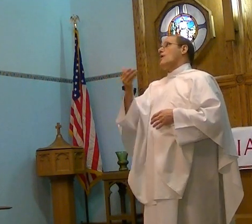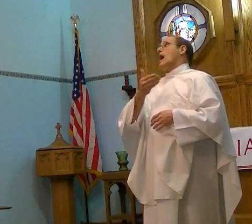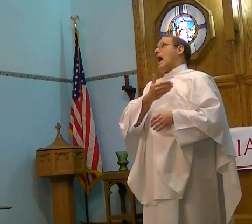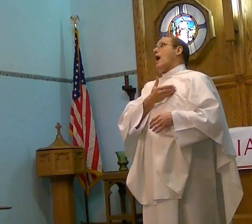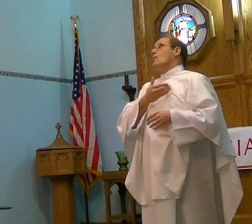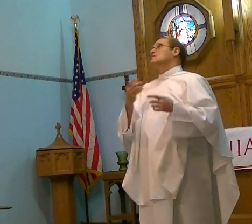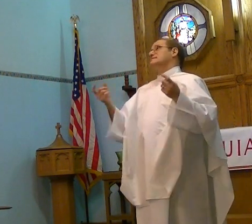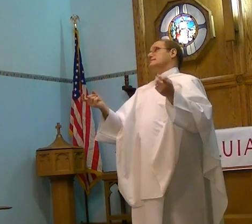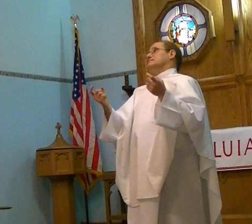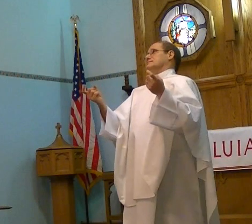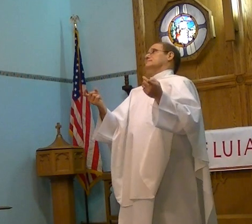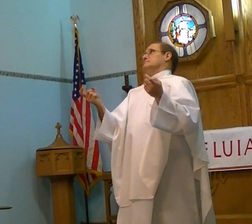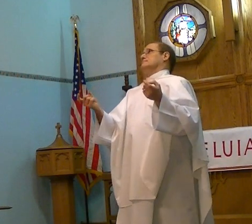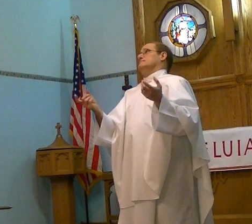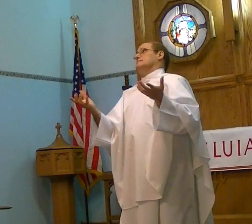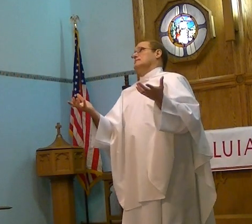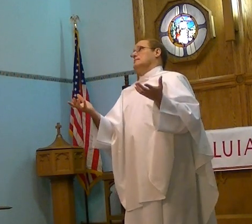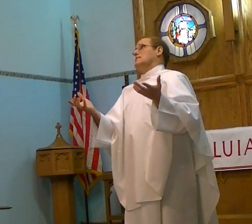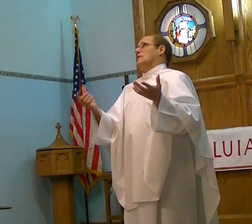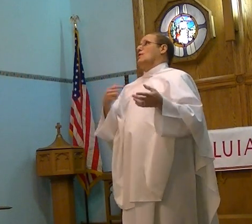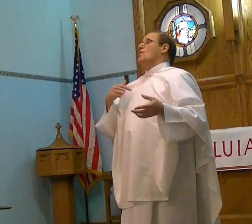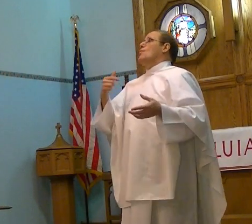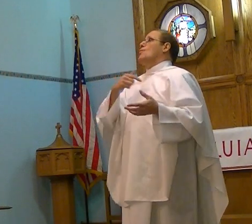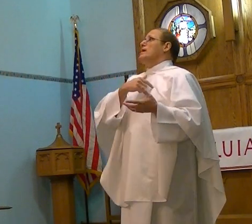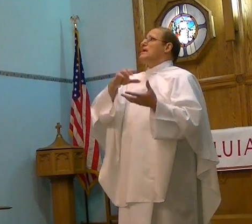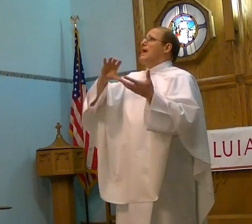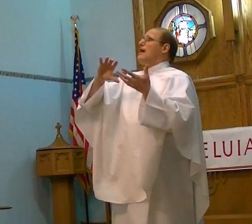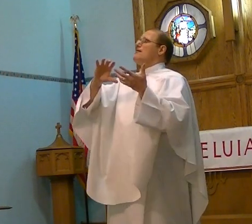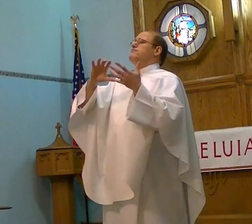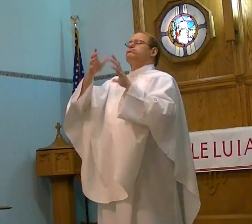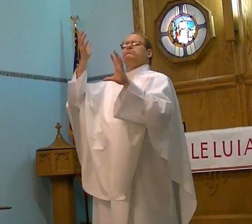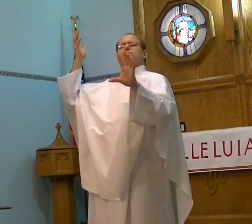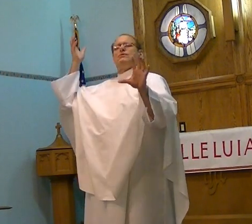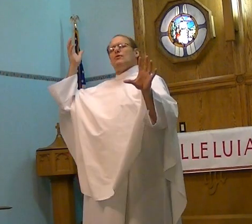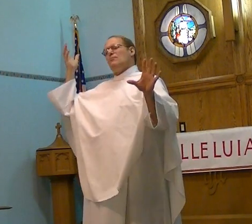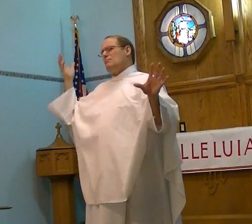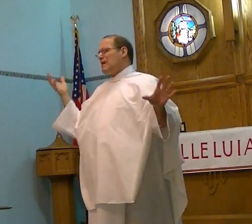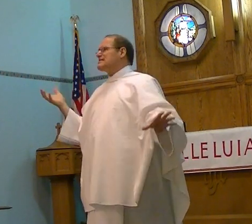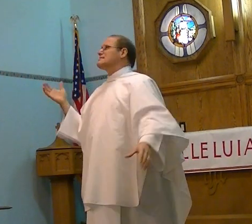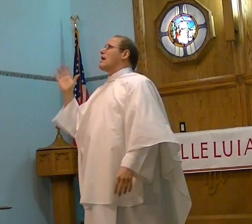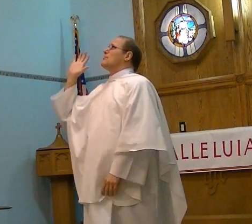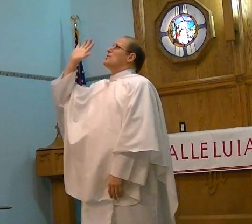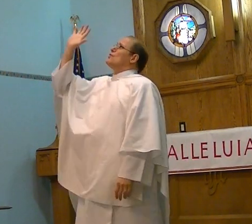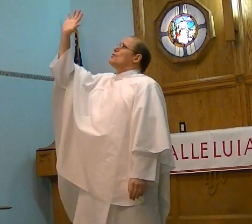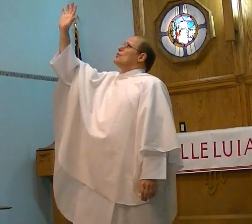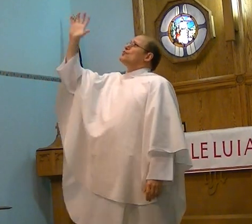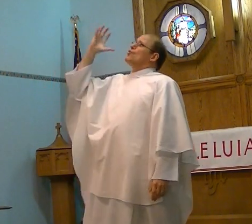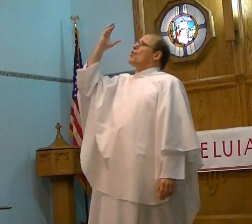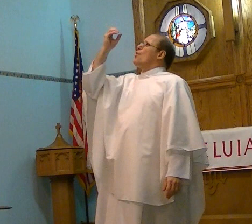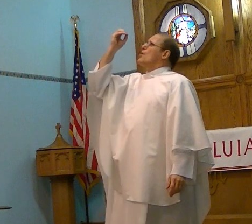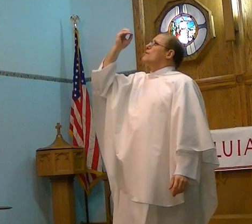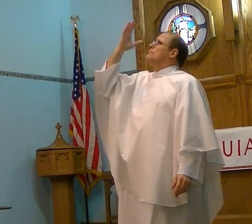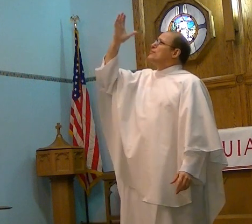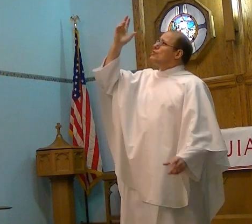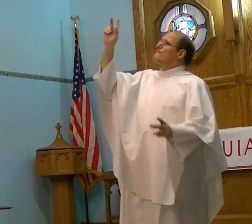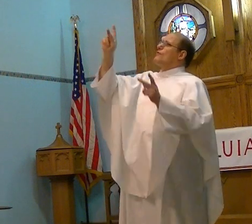our sins. We have messed up your beautiful